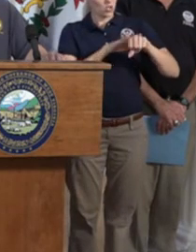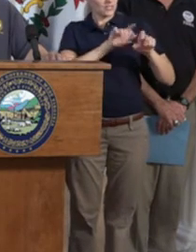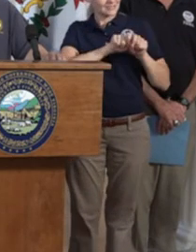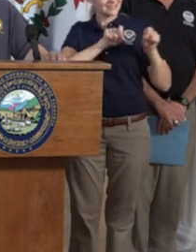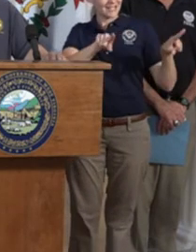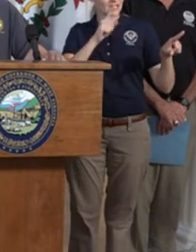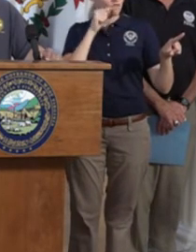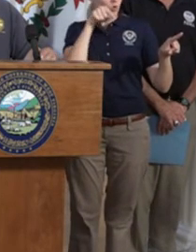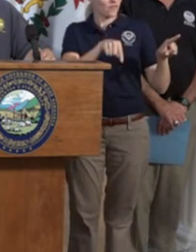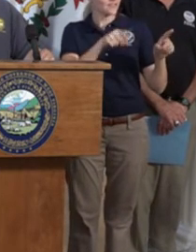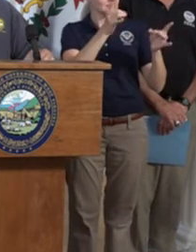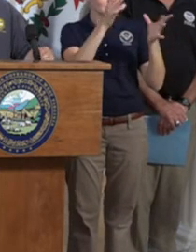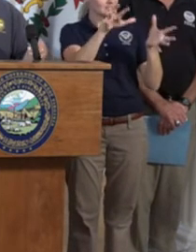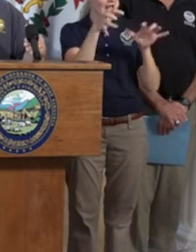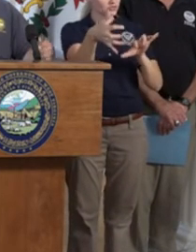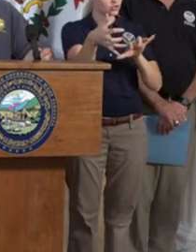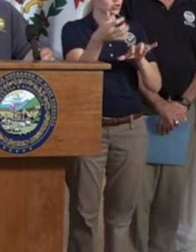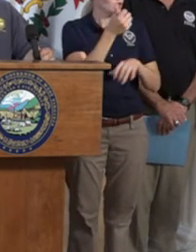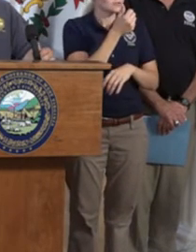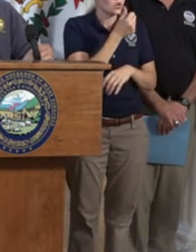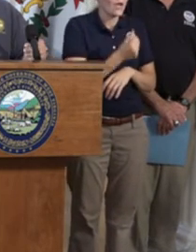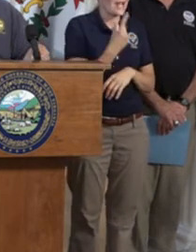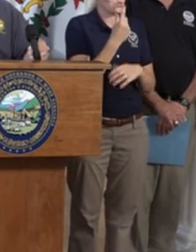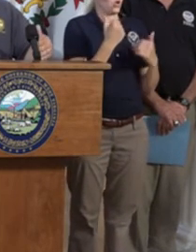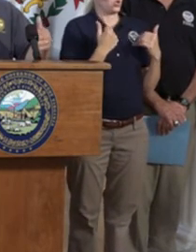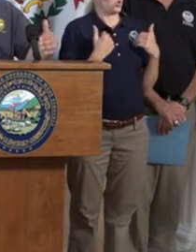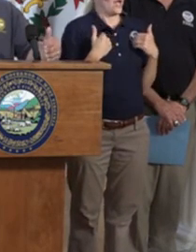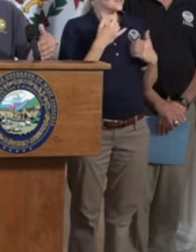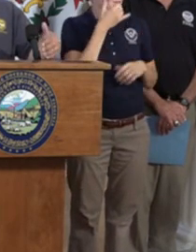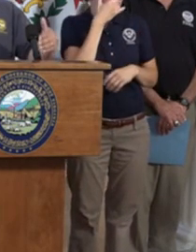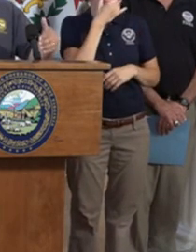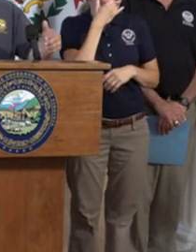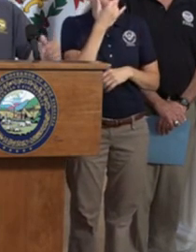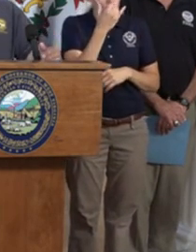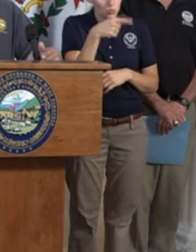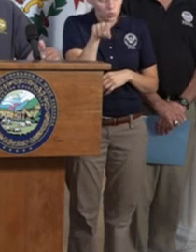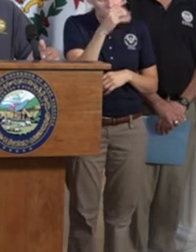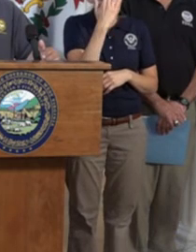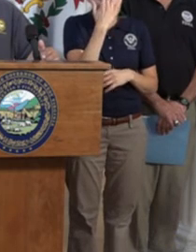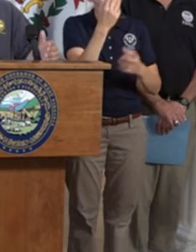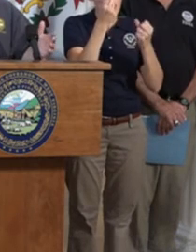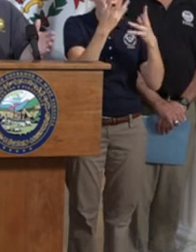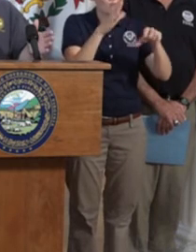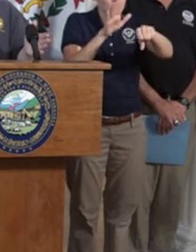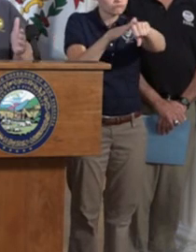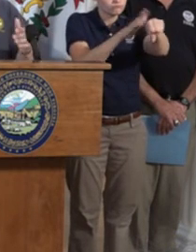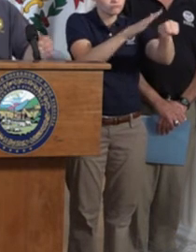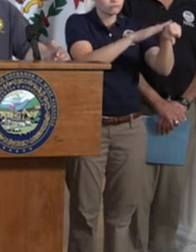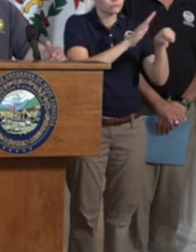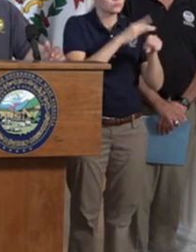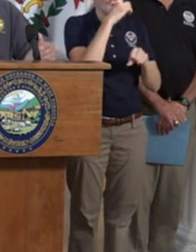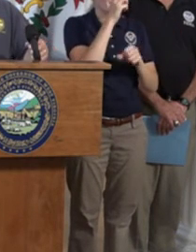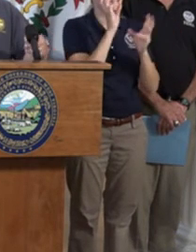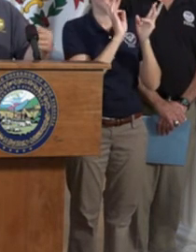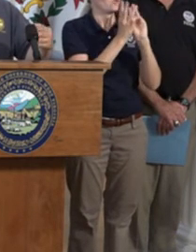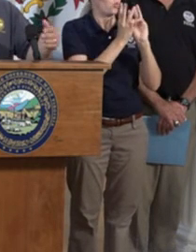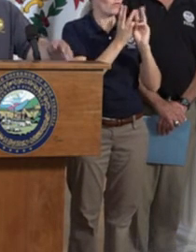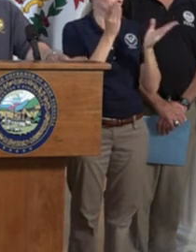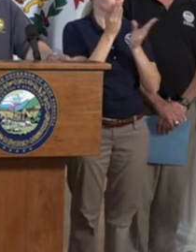event, anybody who has a cell phone knew how many warnings went out as a result of what the Weather Service